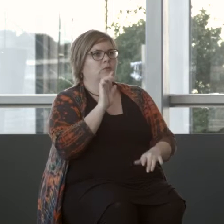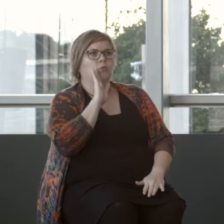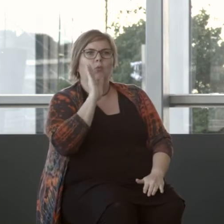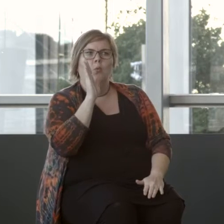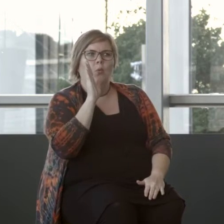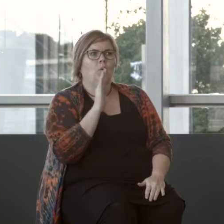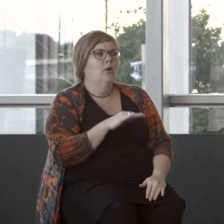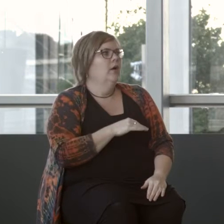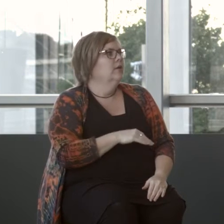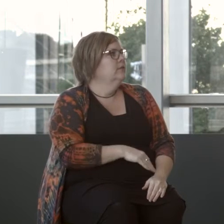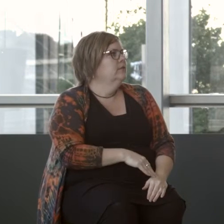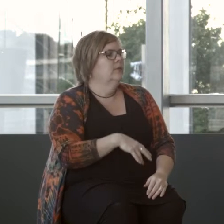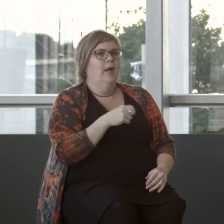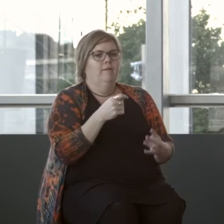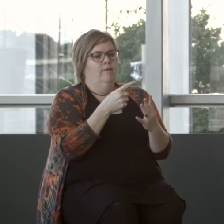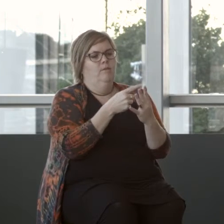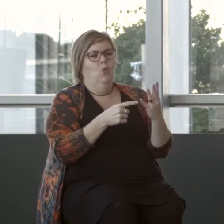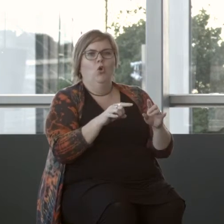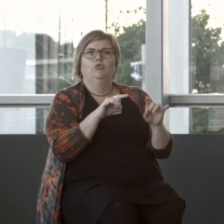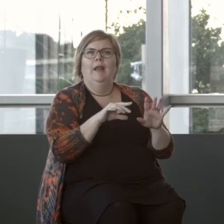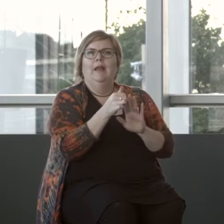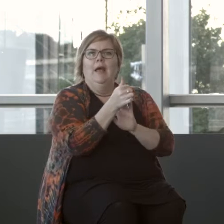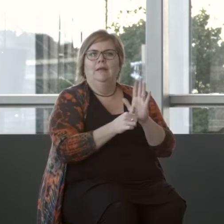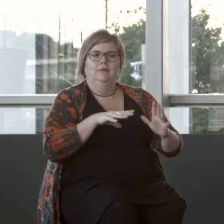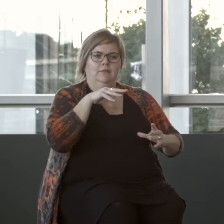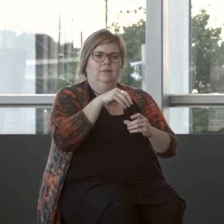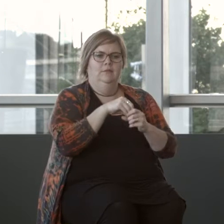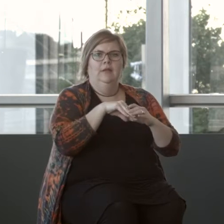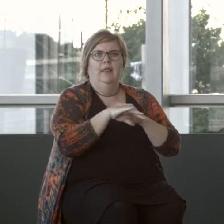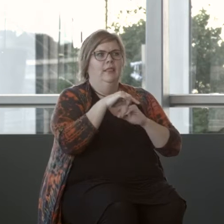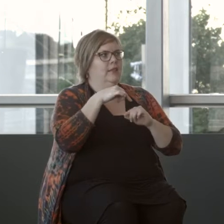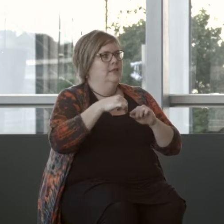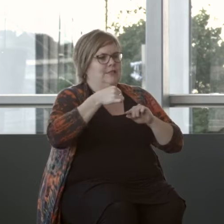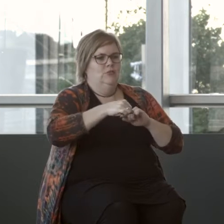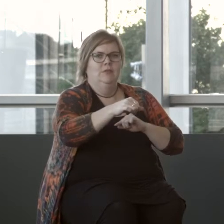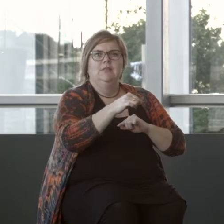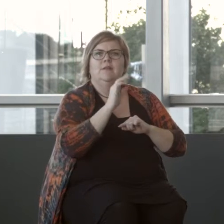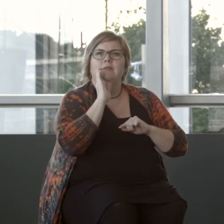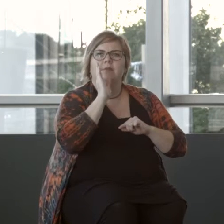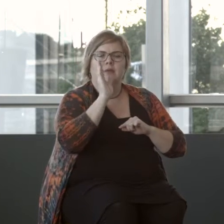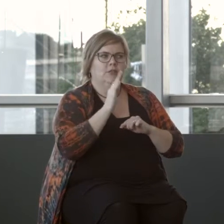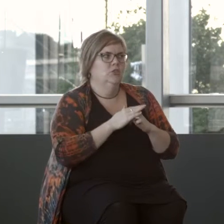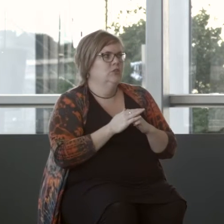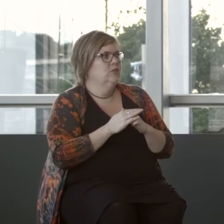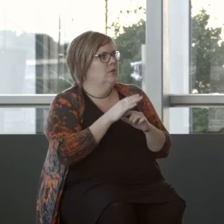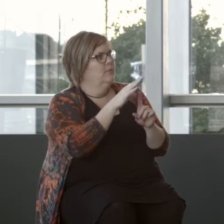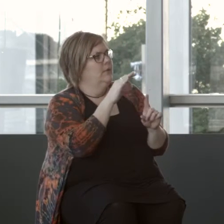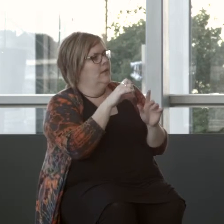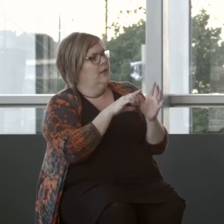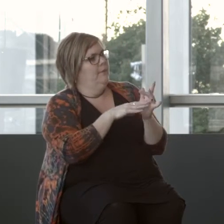four Australian artists to be part of this series of events for a reason, because there are